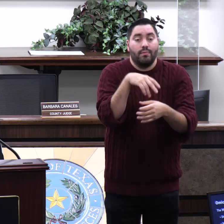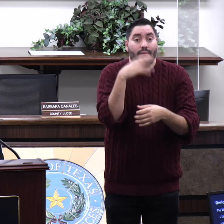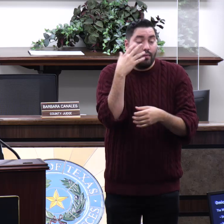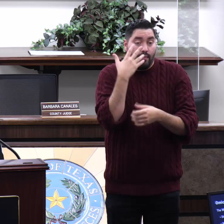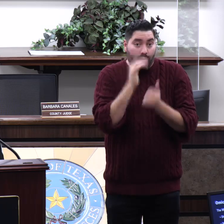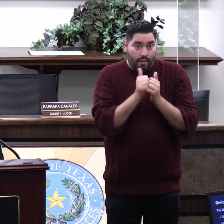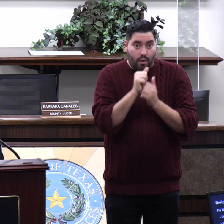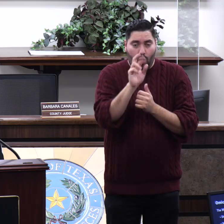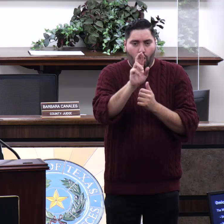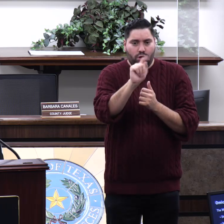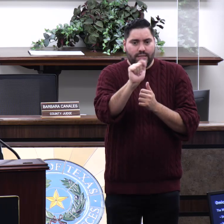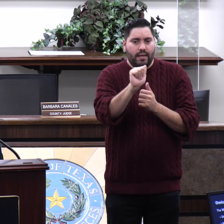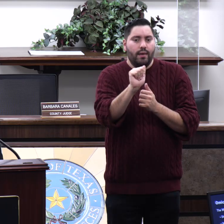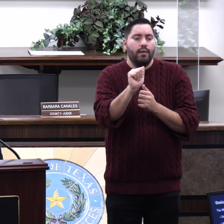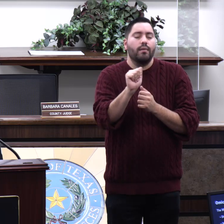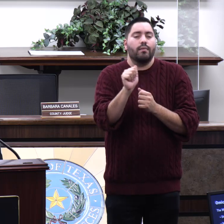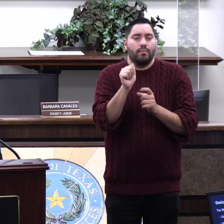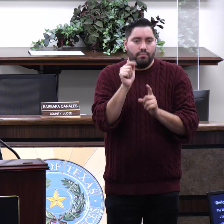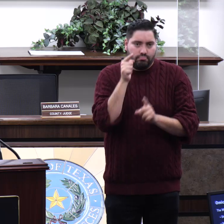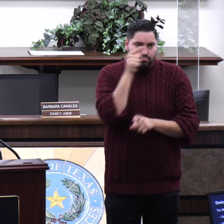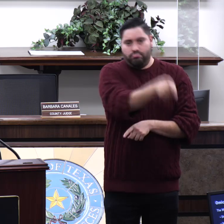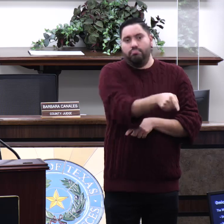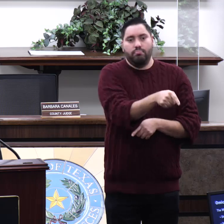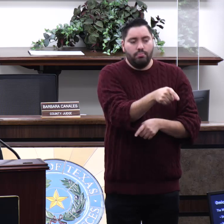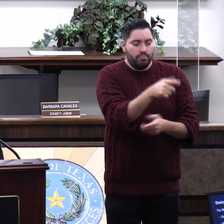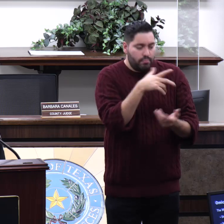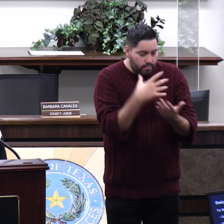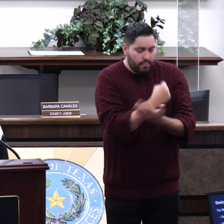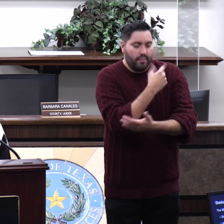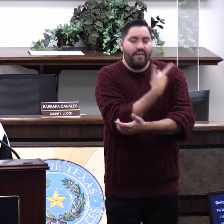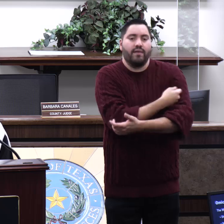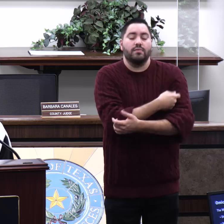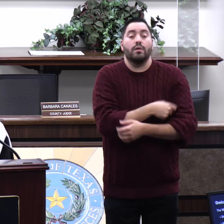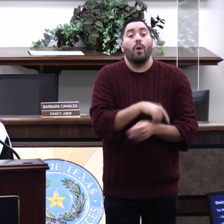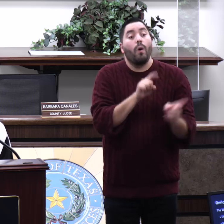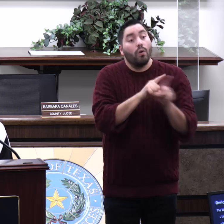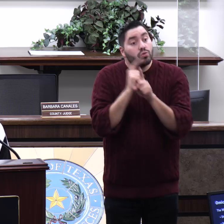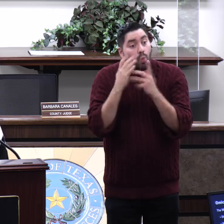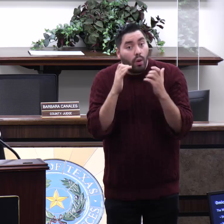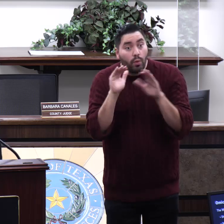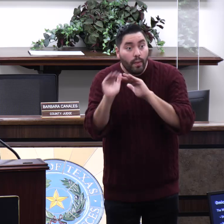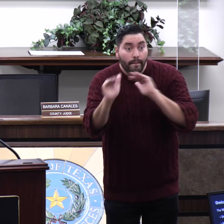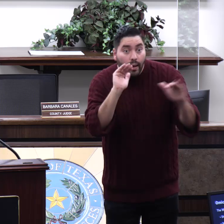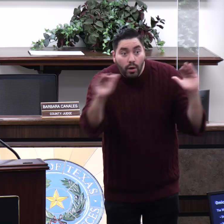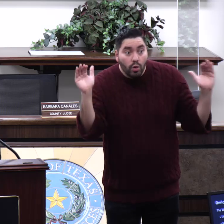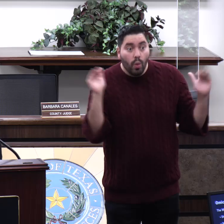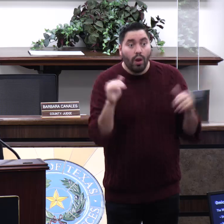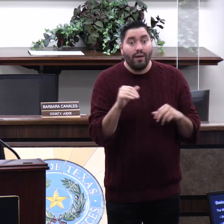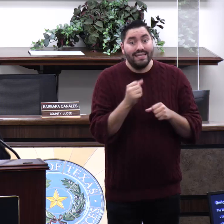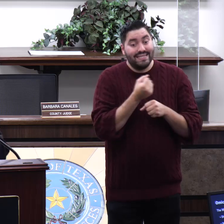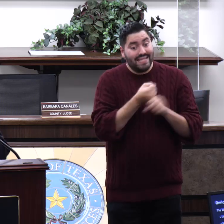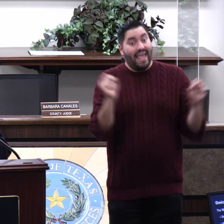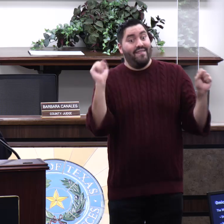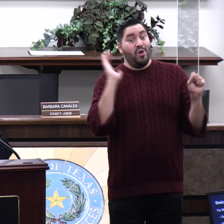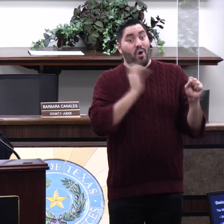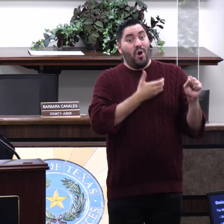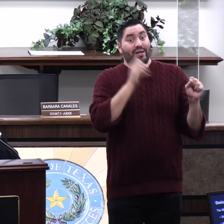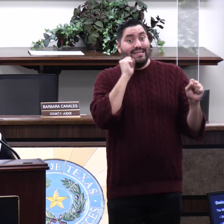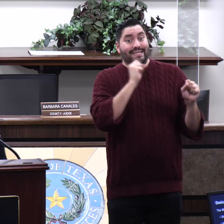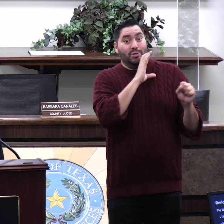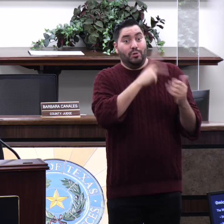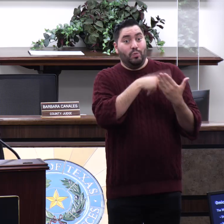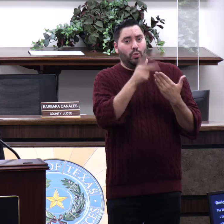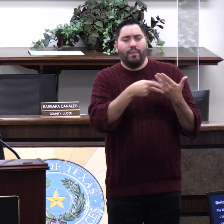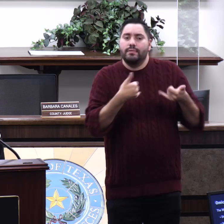Mall for that vaccination. I also want to remind everyone that our Saving Our Seniors program is still